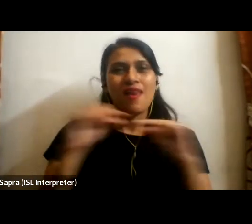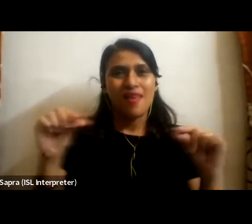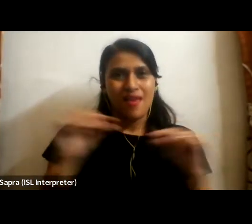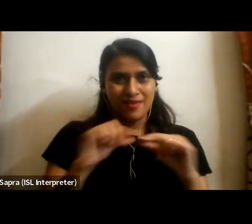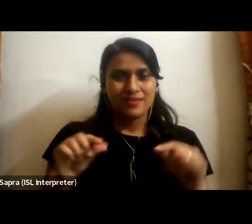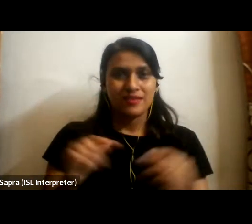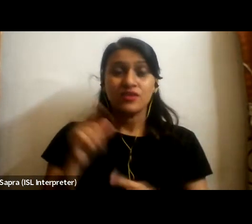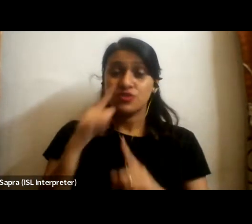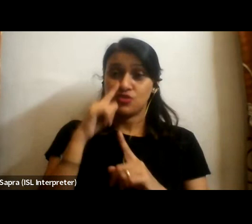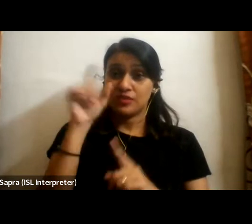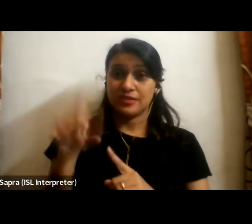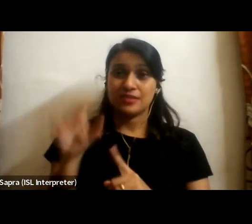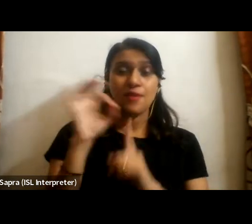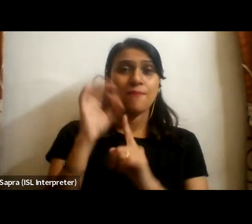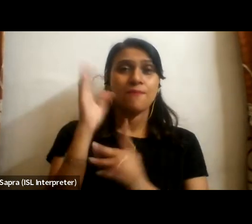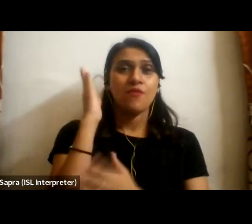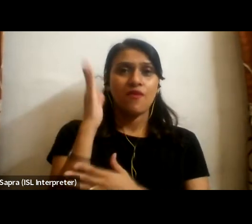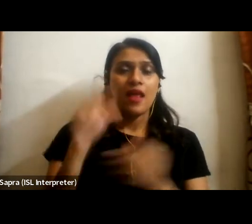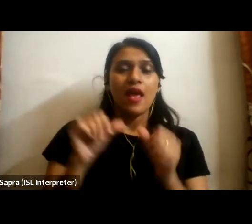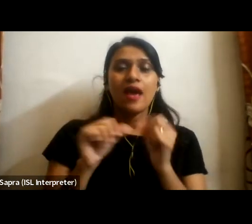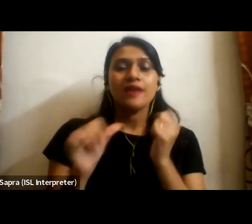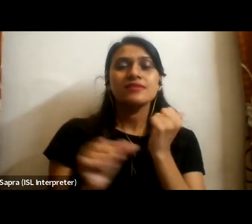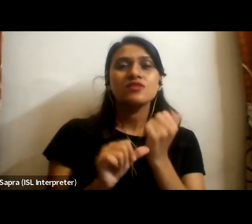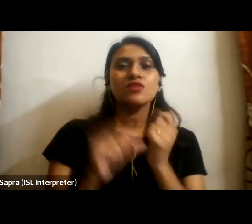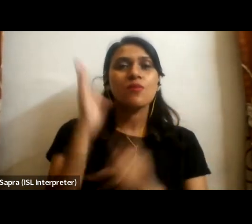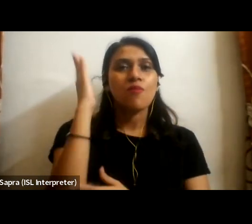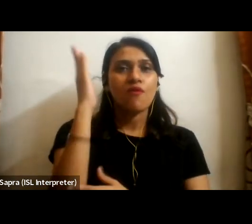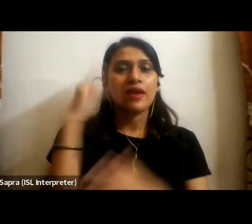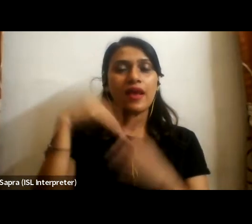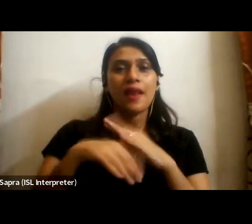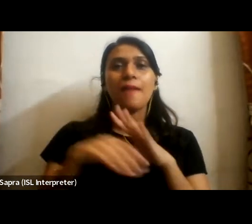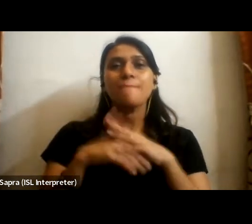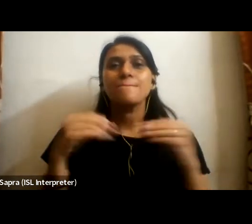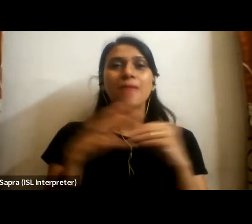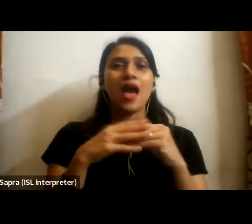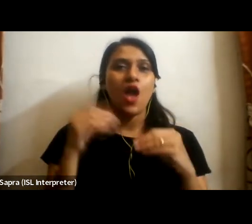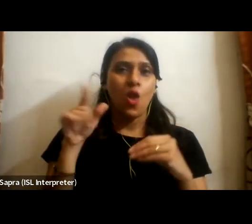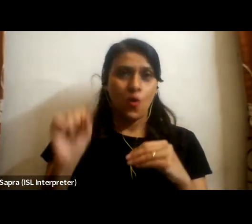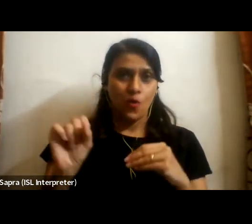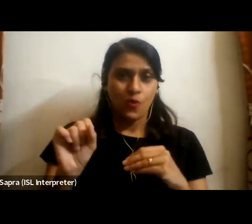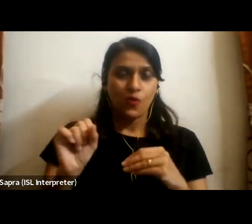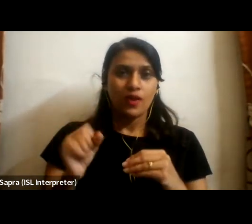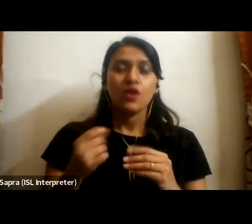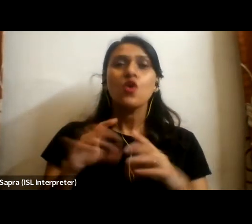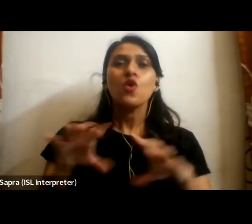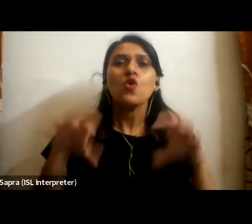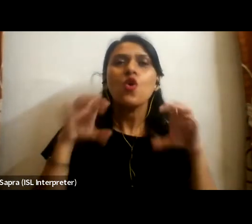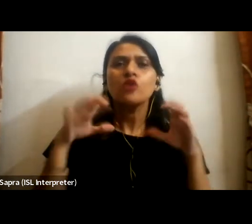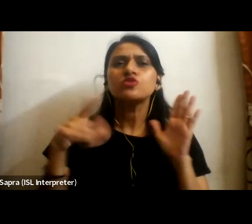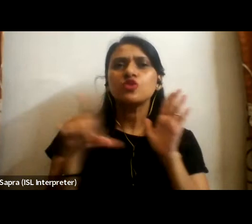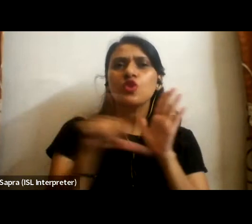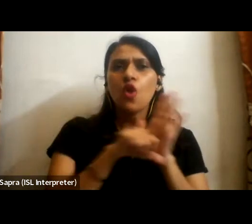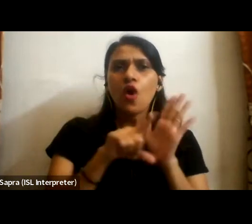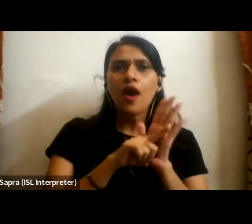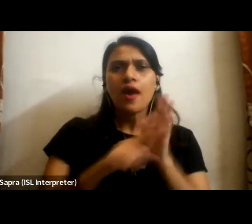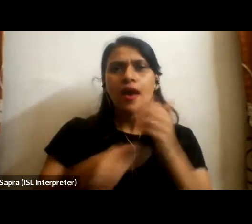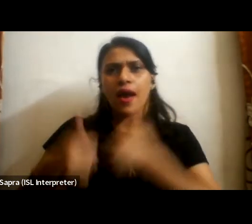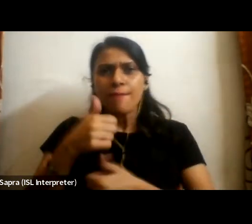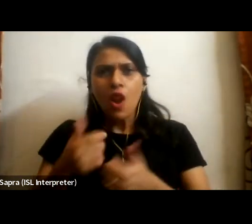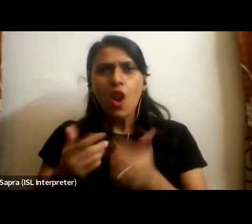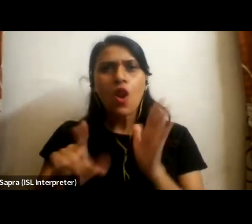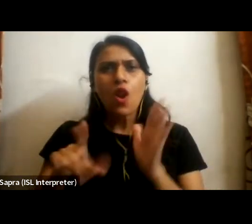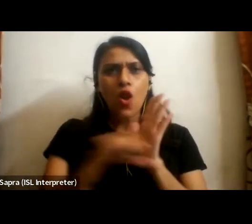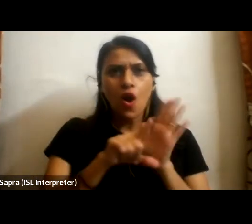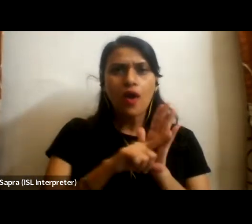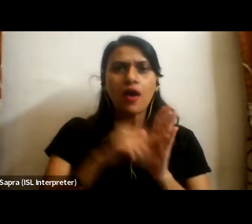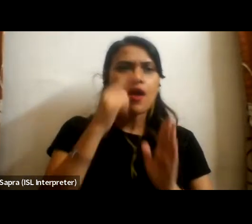She's a professor, associate professor of law at NLSIU Bangalore, where she teaches constitutional law, comparative law, gender and